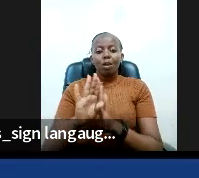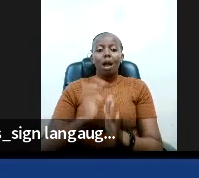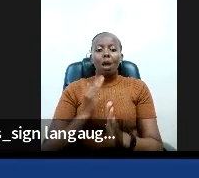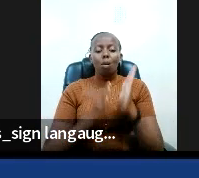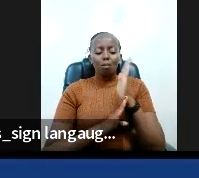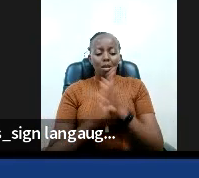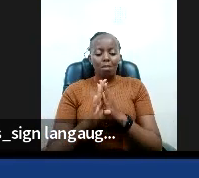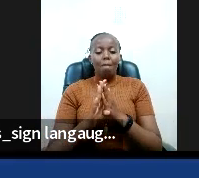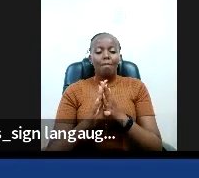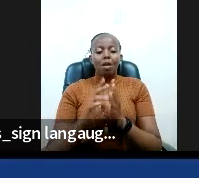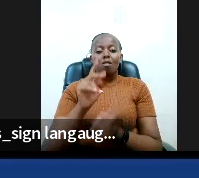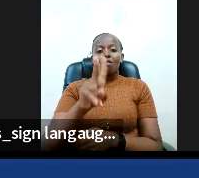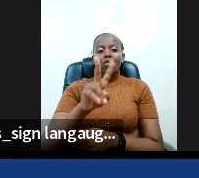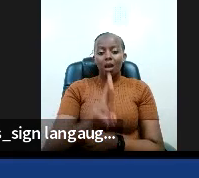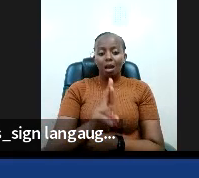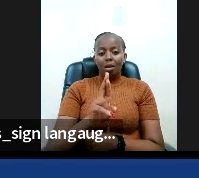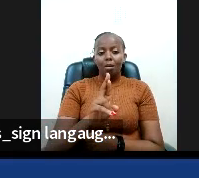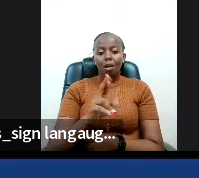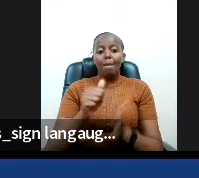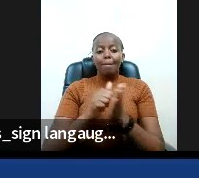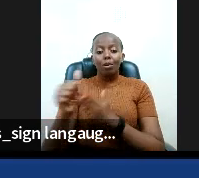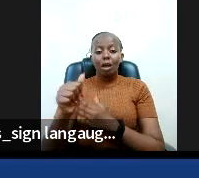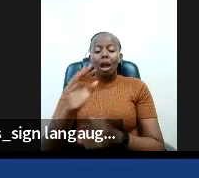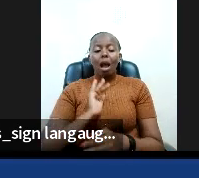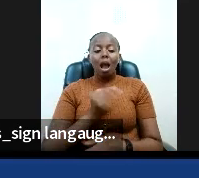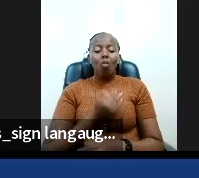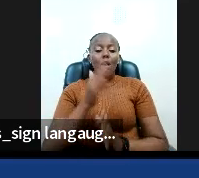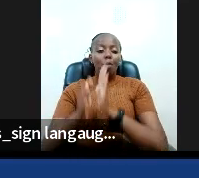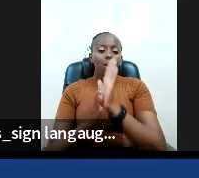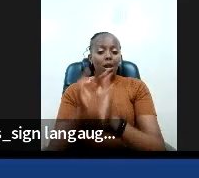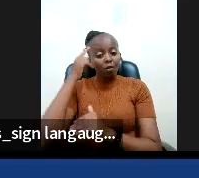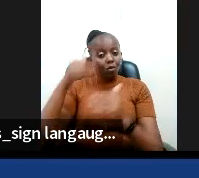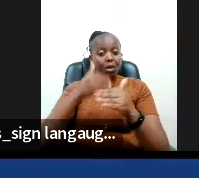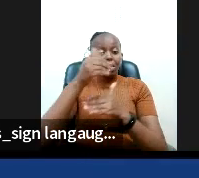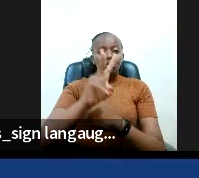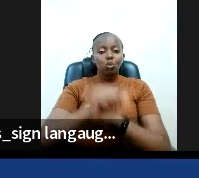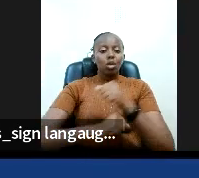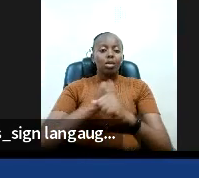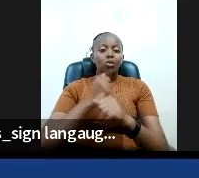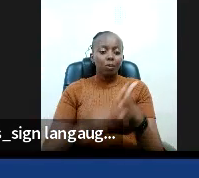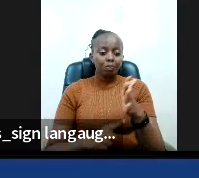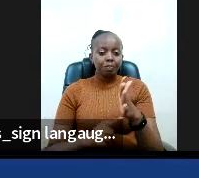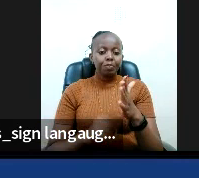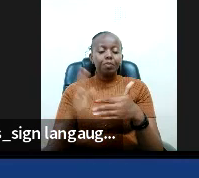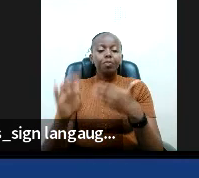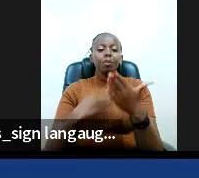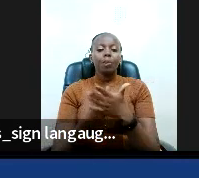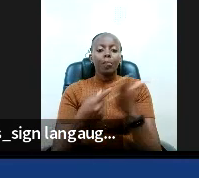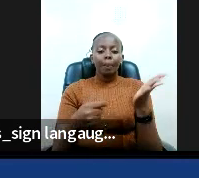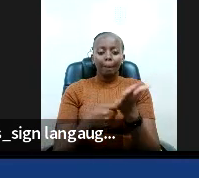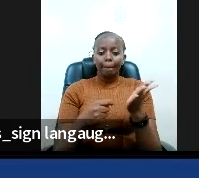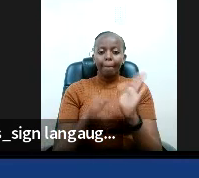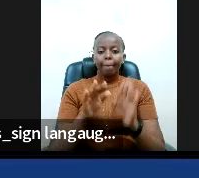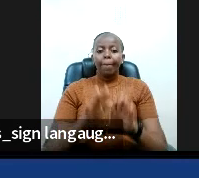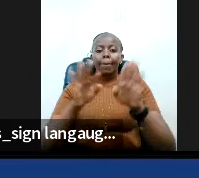viable product. Our plan for the next 2 years is to establish a technical, marketing